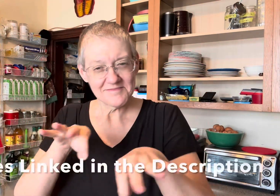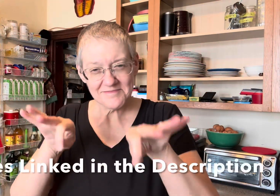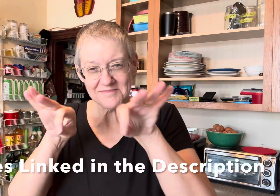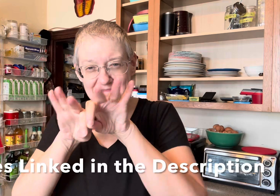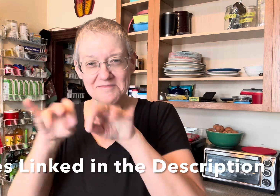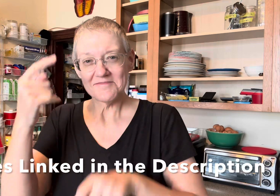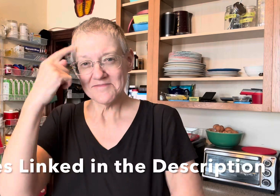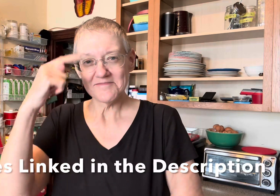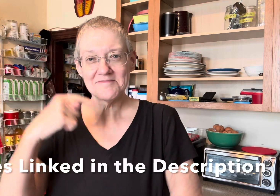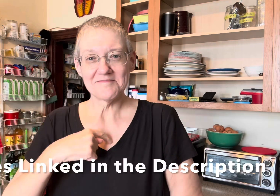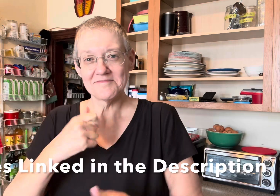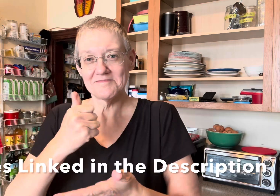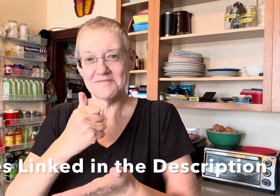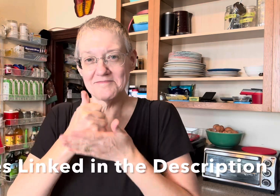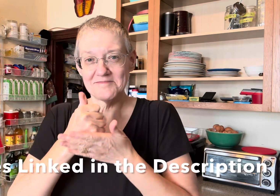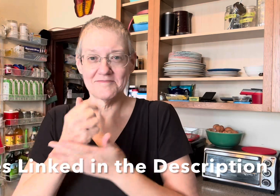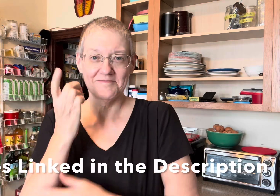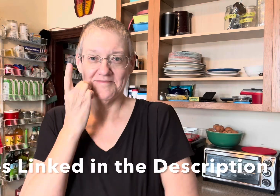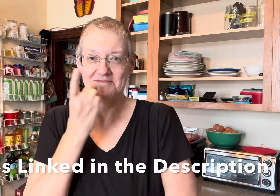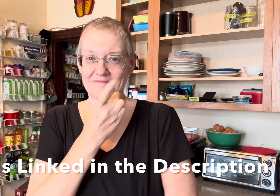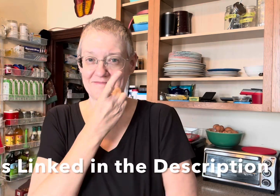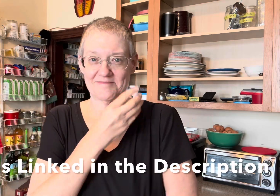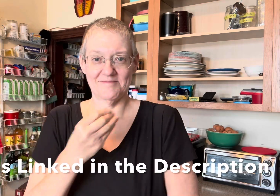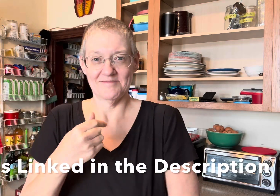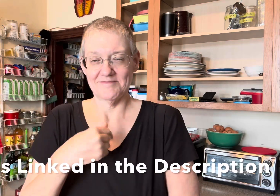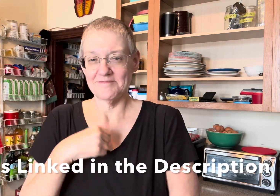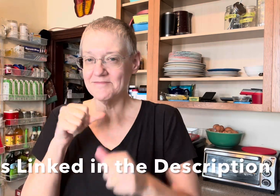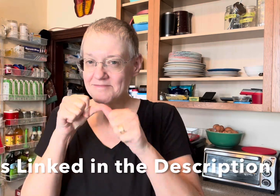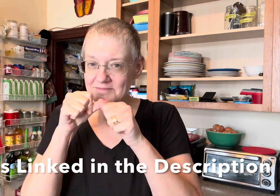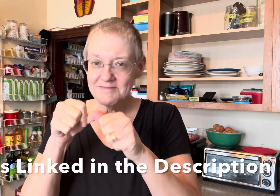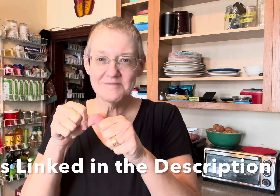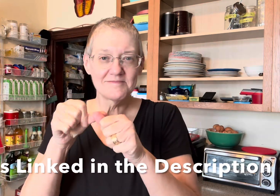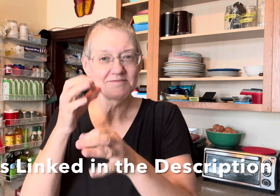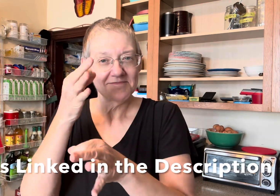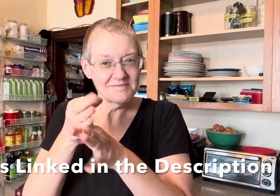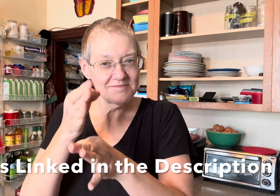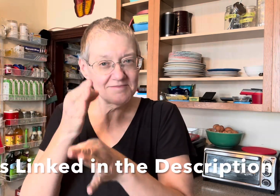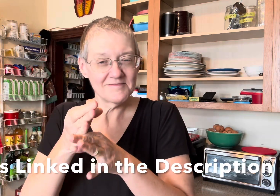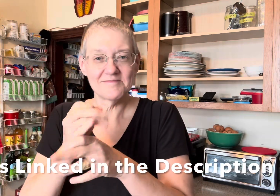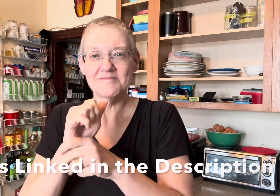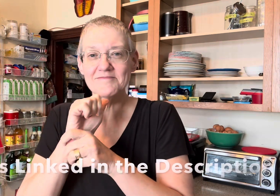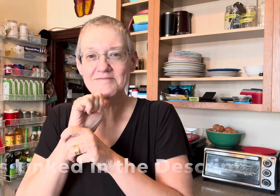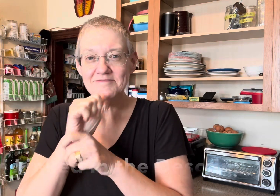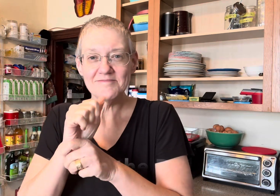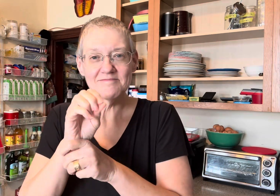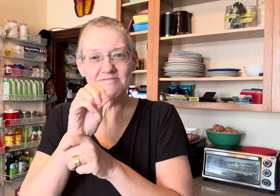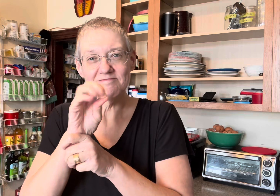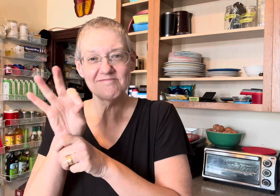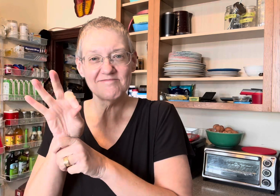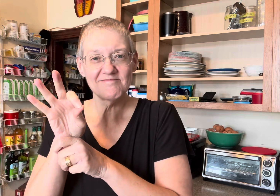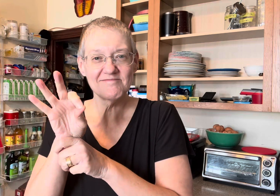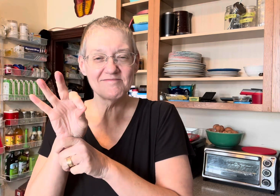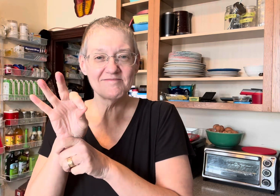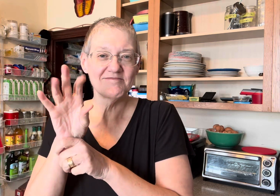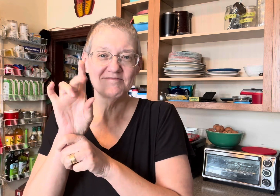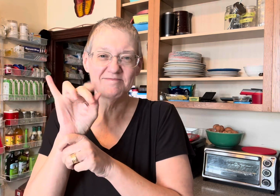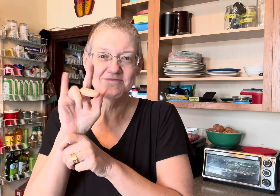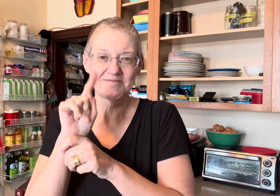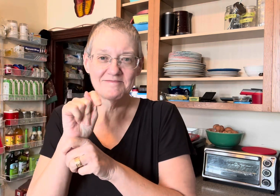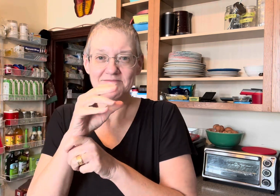Prepping takes time, but it's important for me and Dale. It helps us to stick to and be faithful to our keto diet